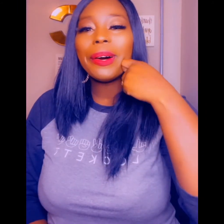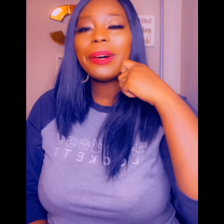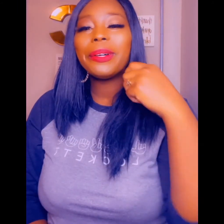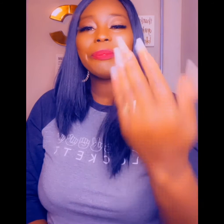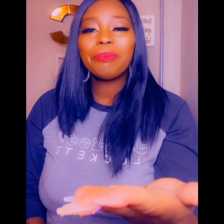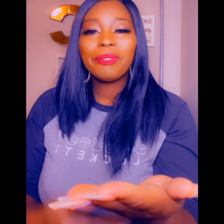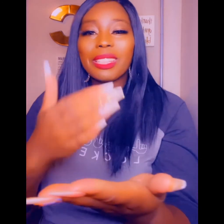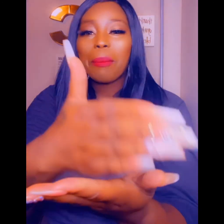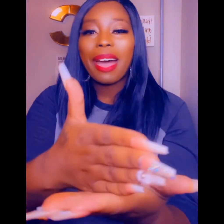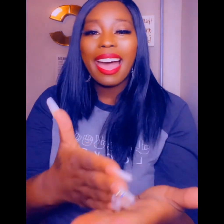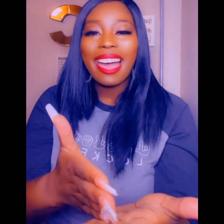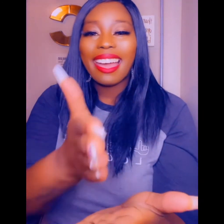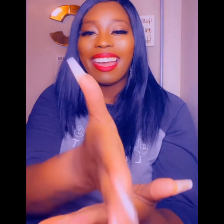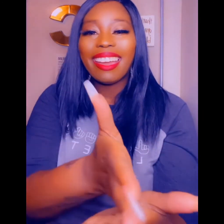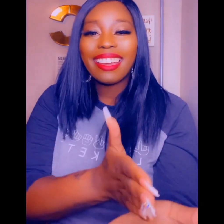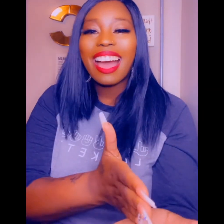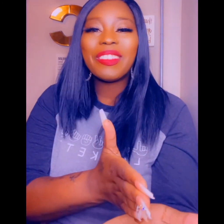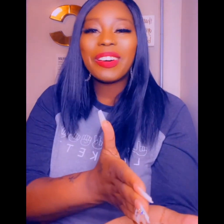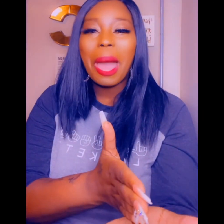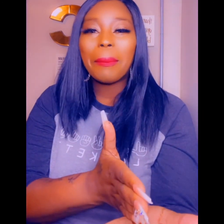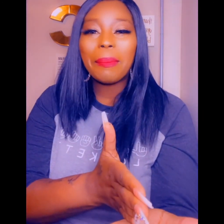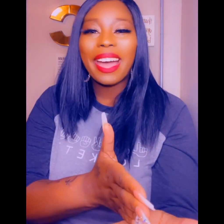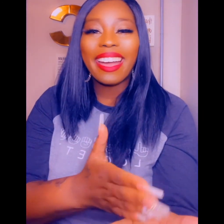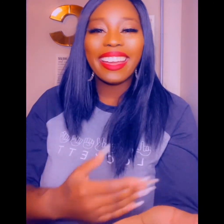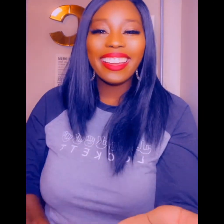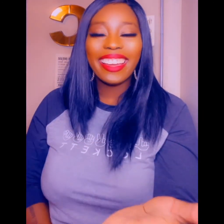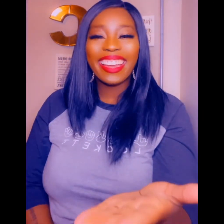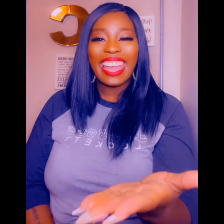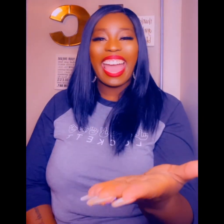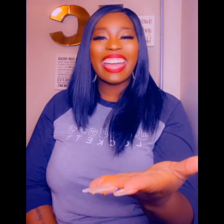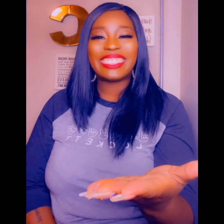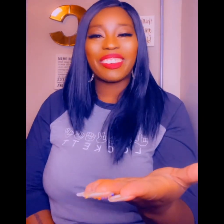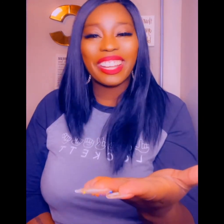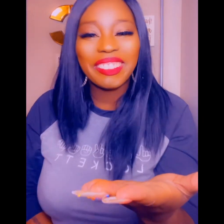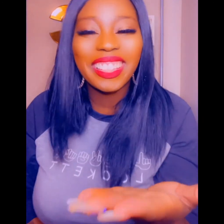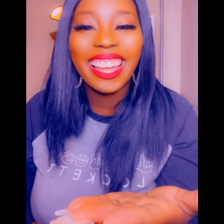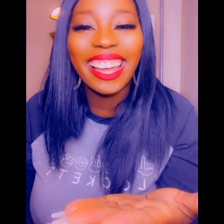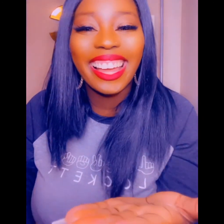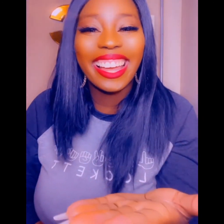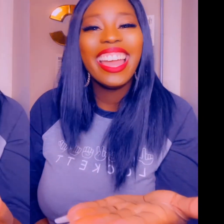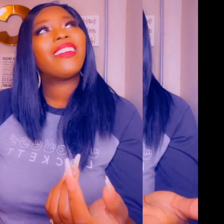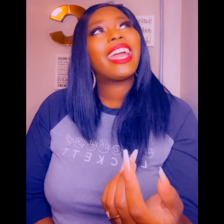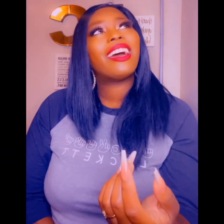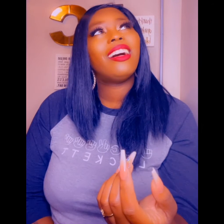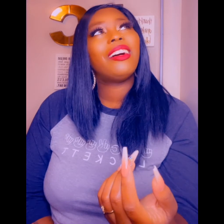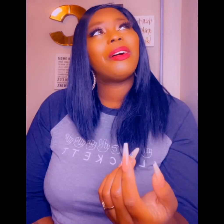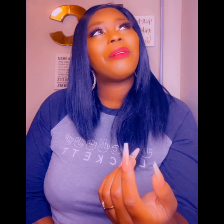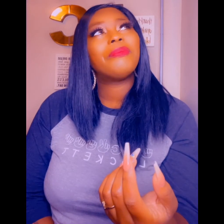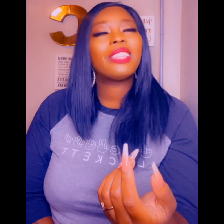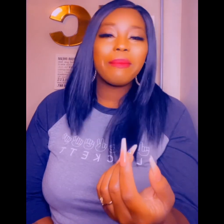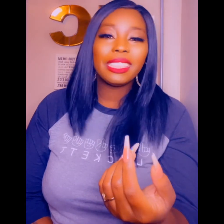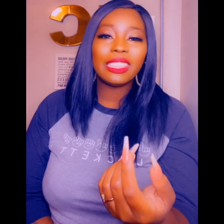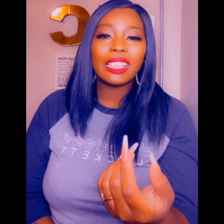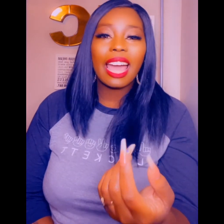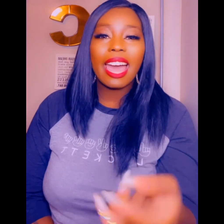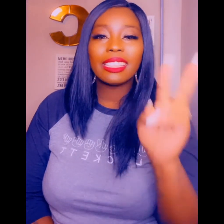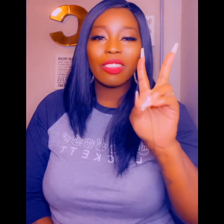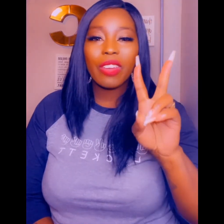Apple pie. I want apple pie and ice cream. All right, let me teach you guys